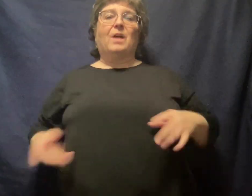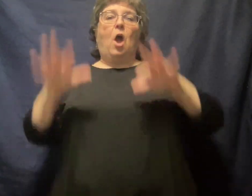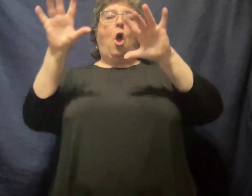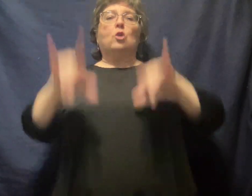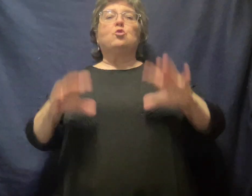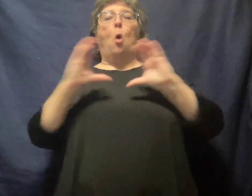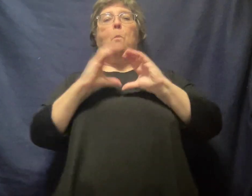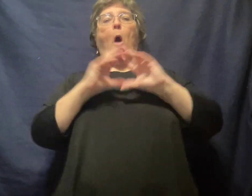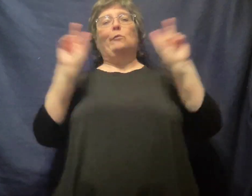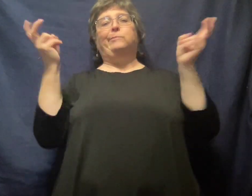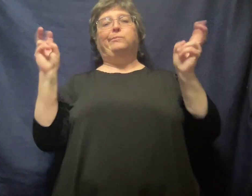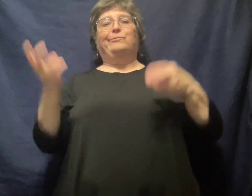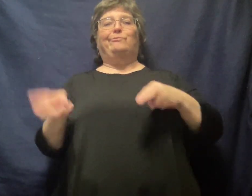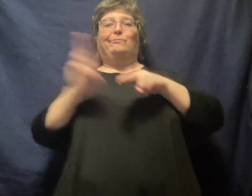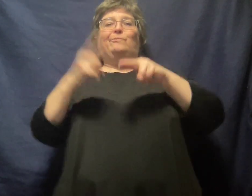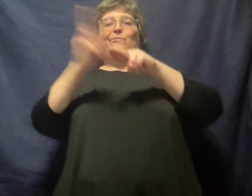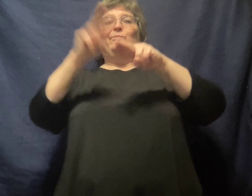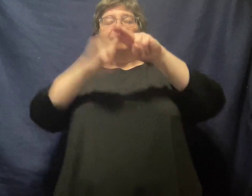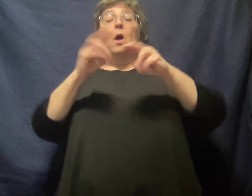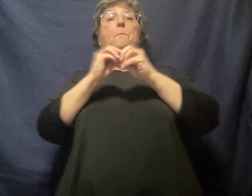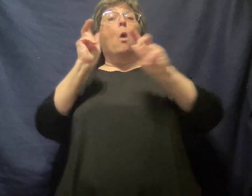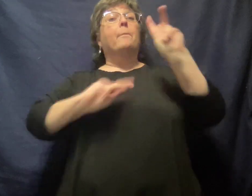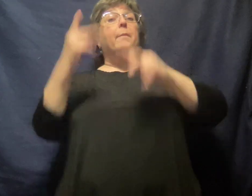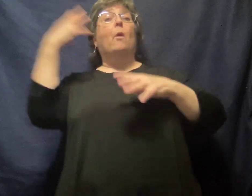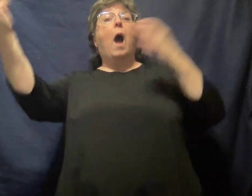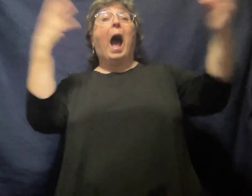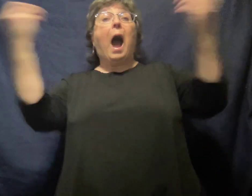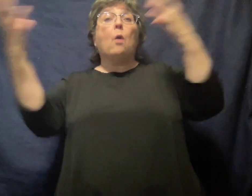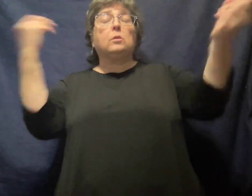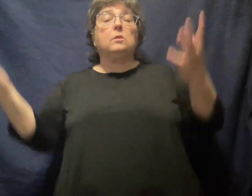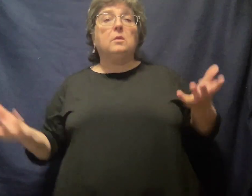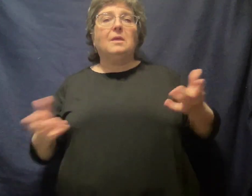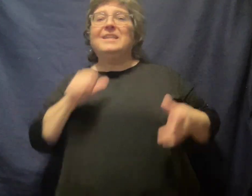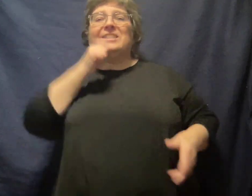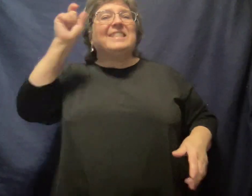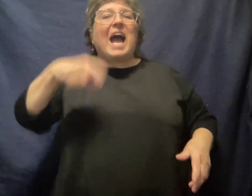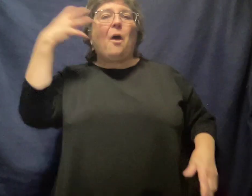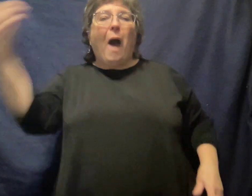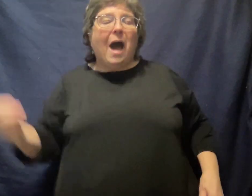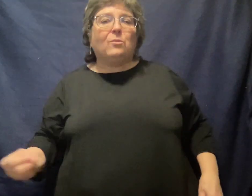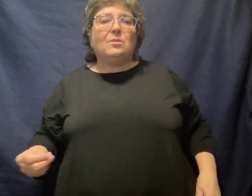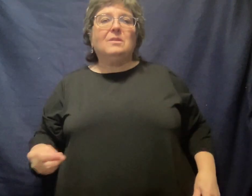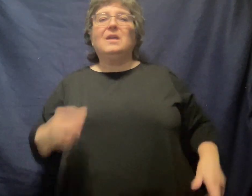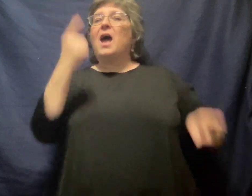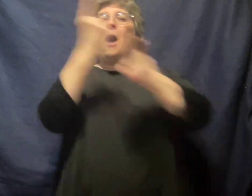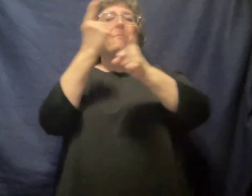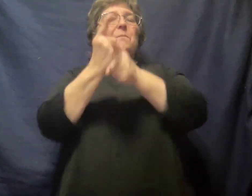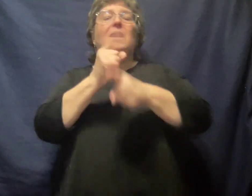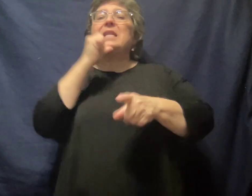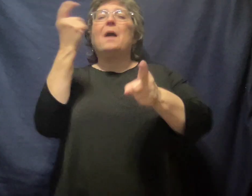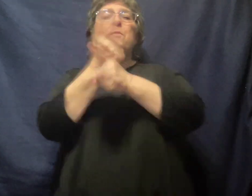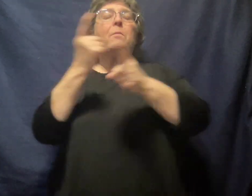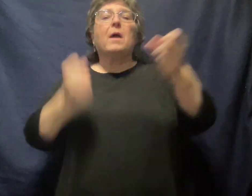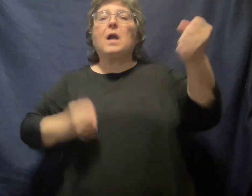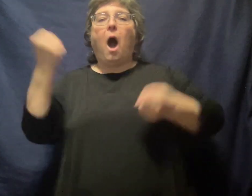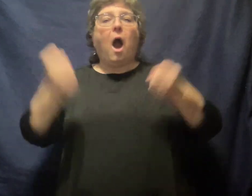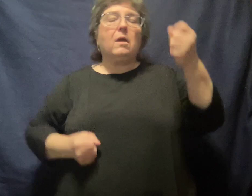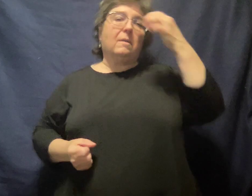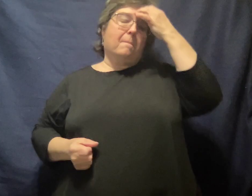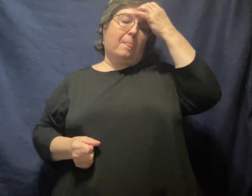blizzard. More and more people are going out in situations where they shouldn't. They don't have appropriate vehicles. You have one response of a smaller vehicle